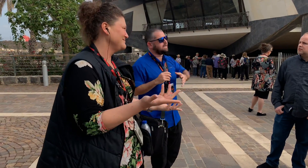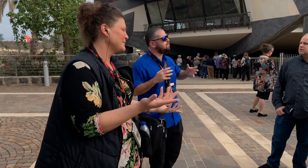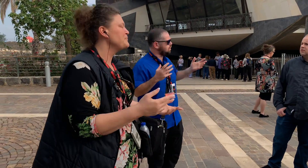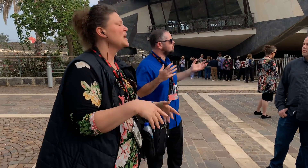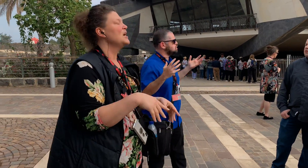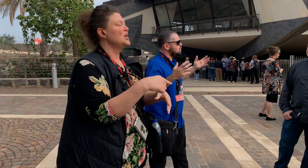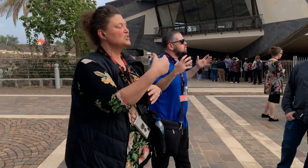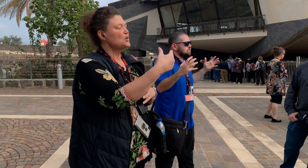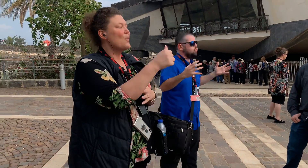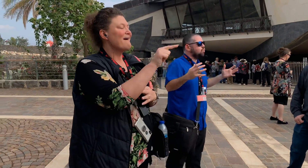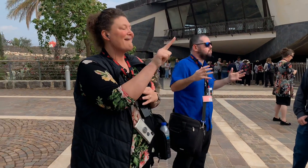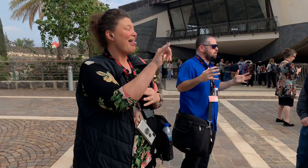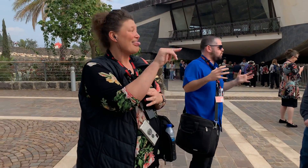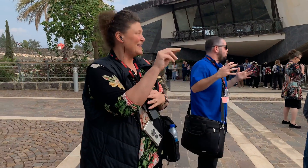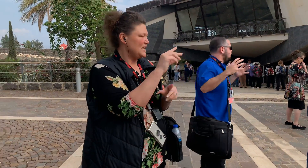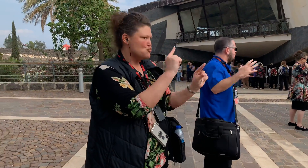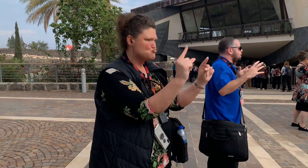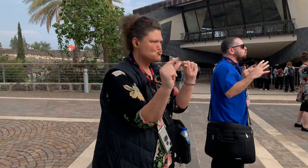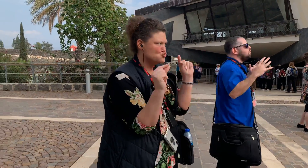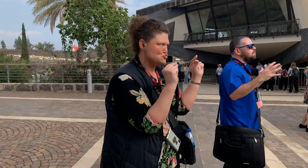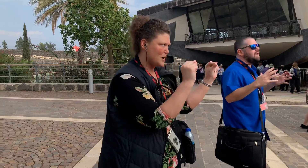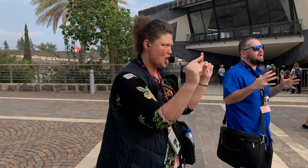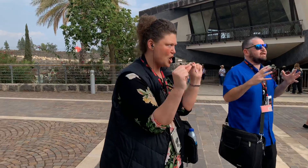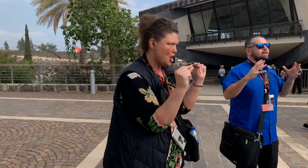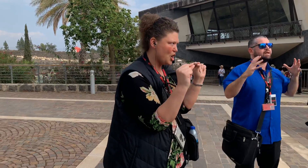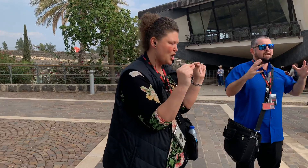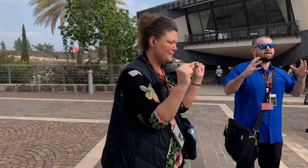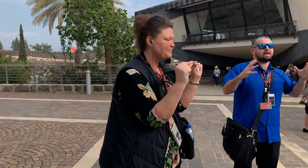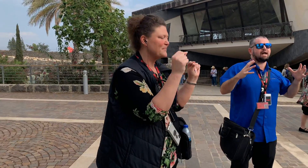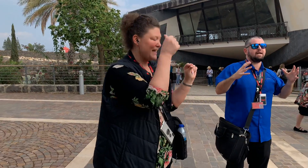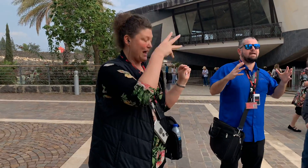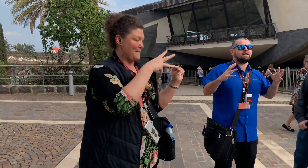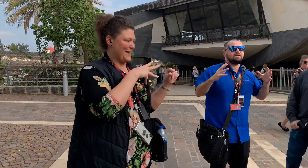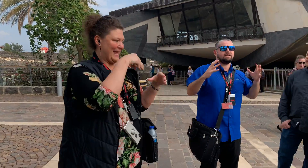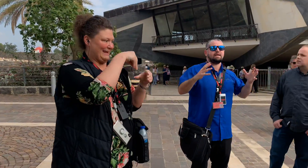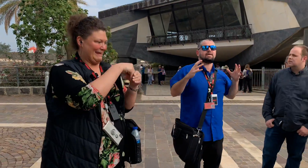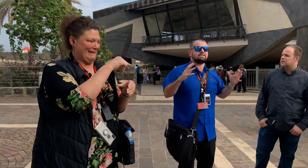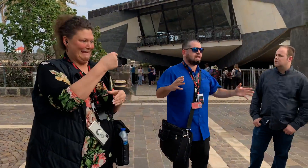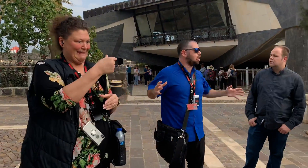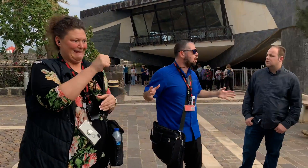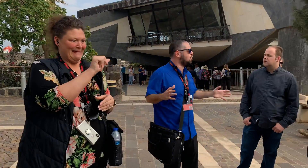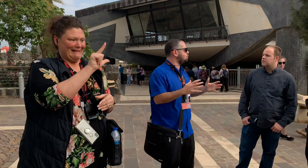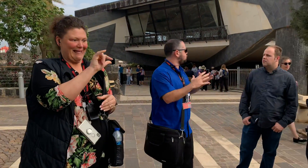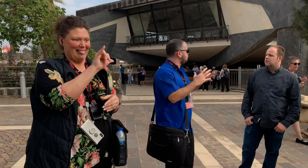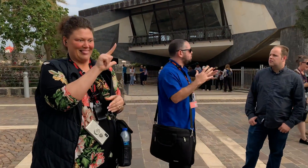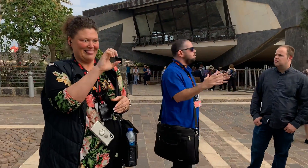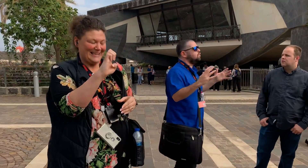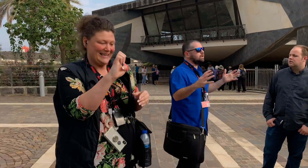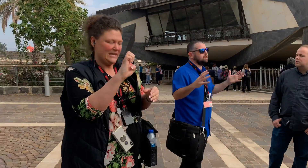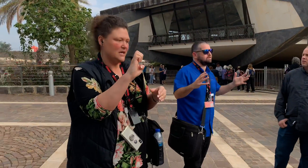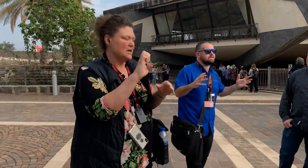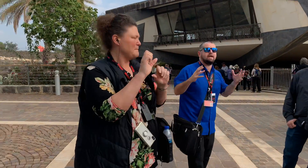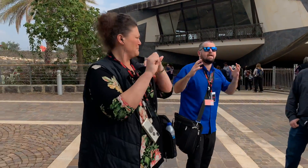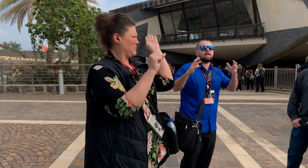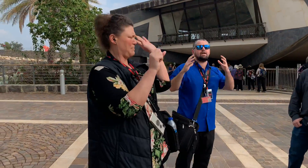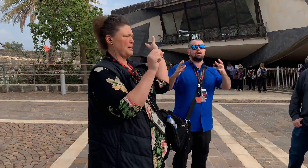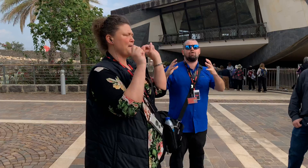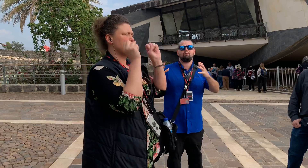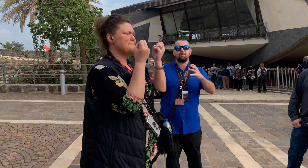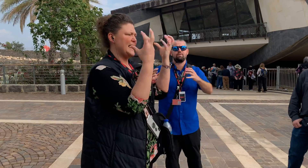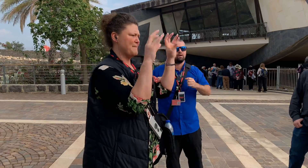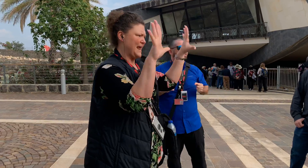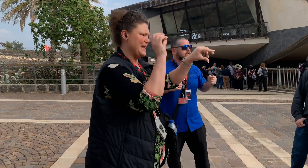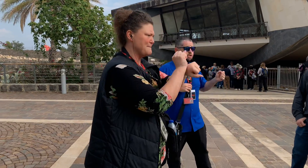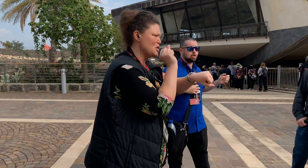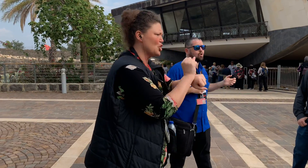the Galilee, because there was a rumor about a man in the Galilee that does a lot of miracles and heal a